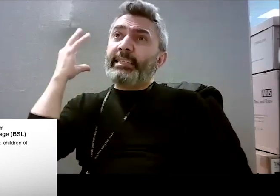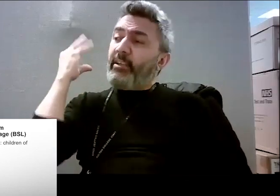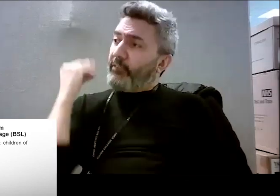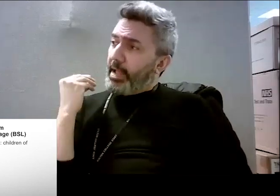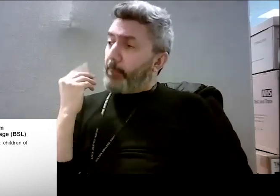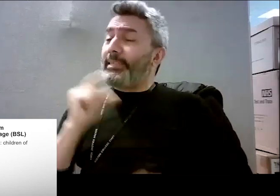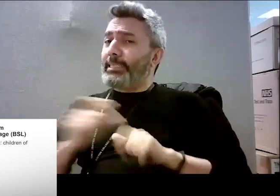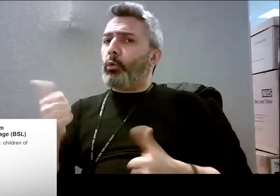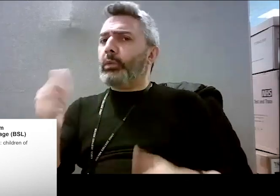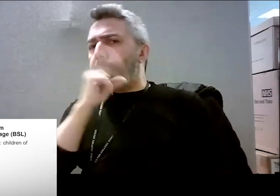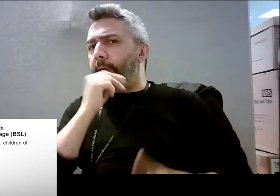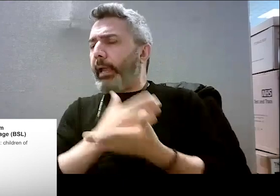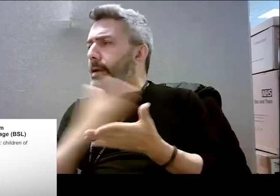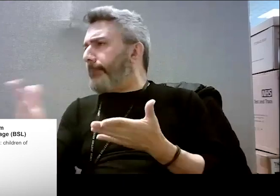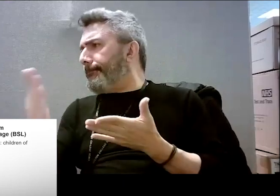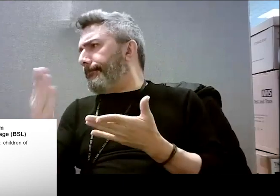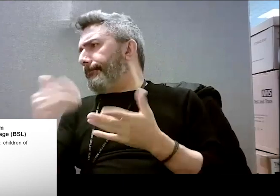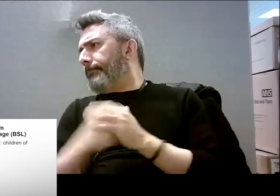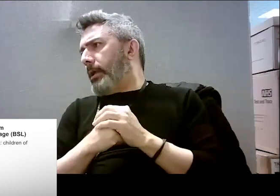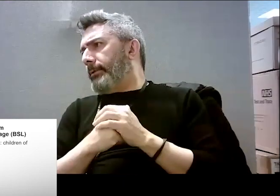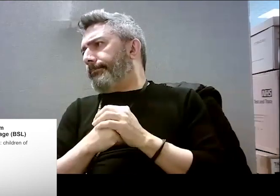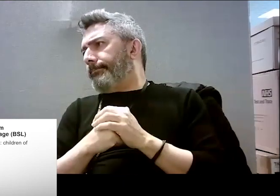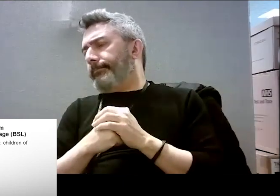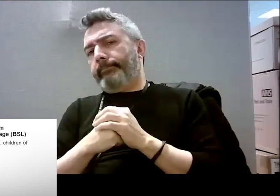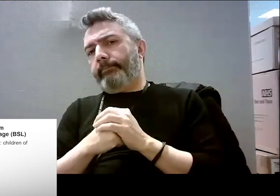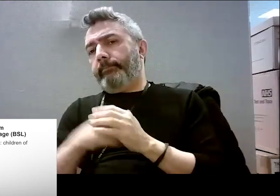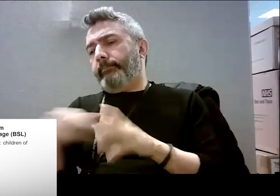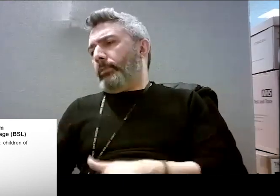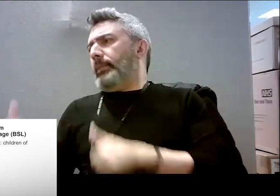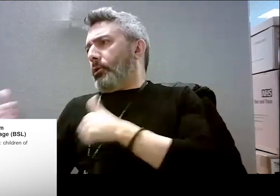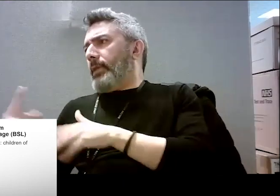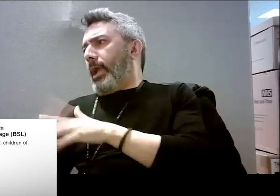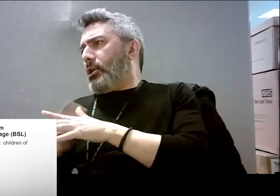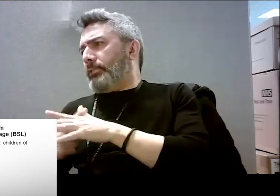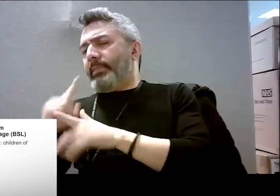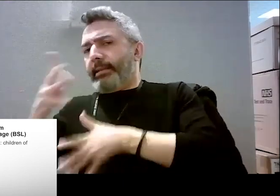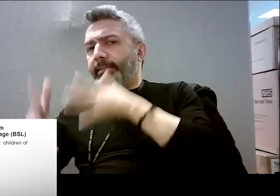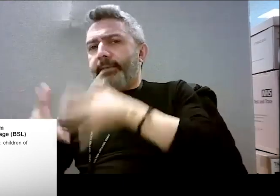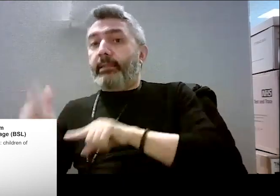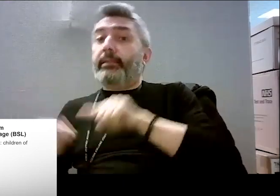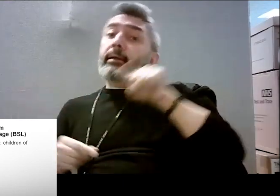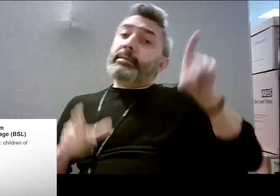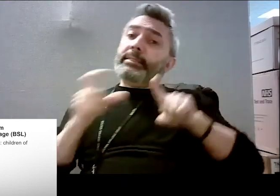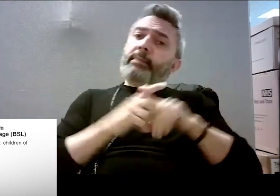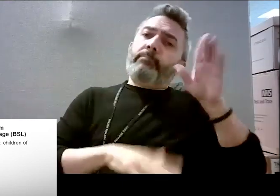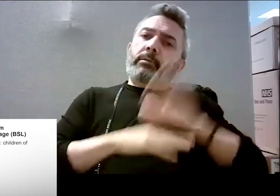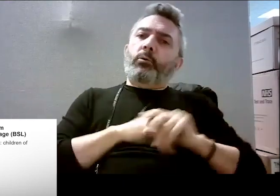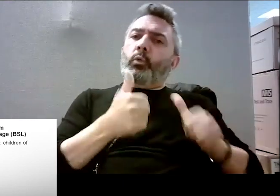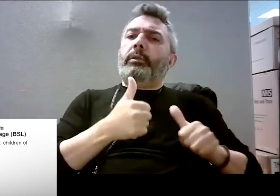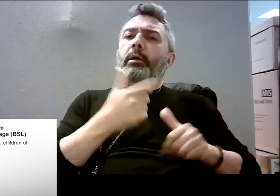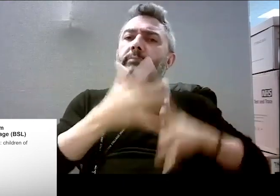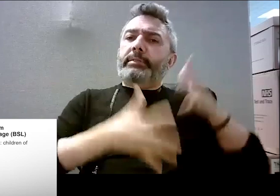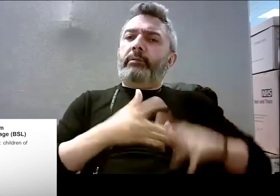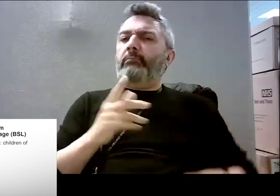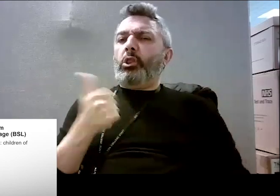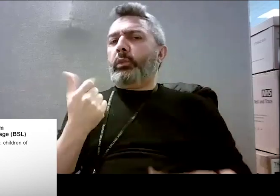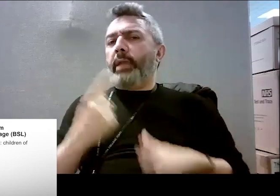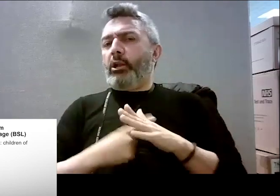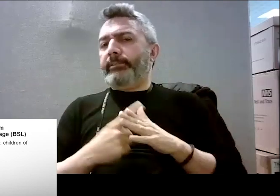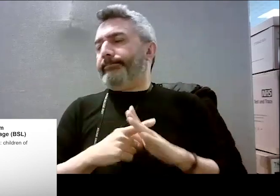person may be somebody who prefers oral method, so they prefer to lip read. Maybe their English is quite good. Maybe they've